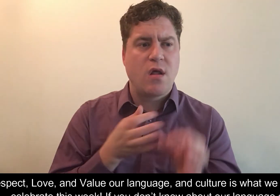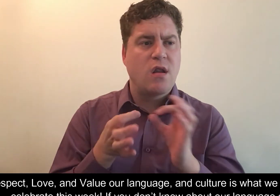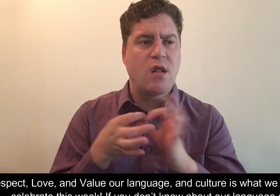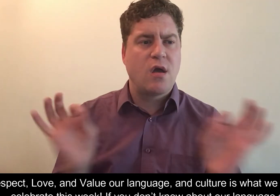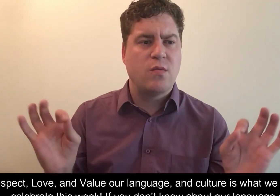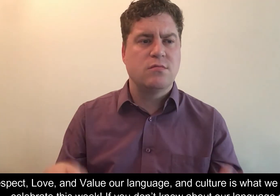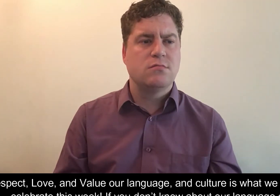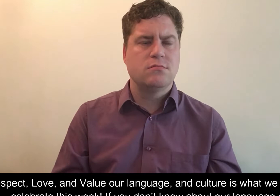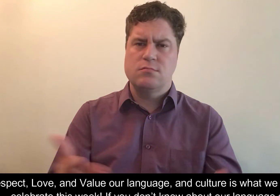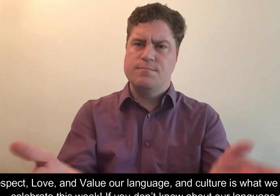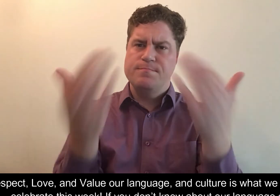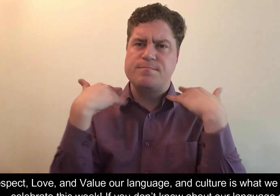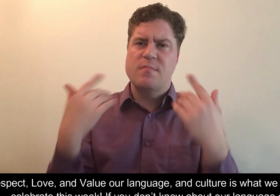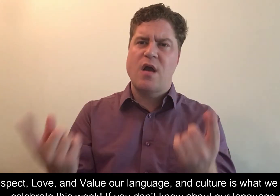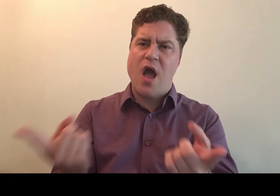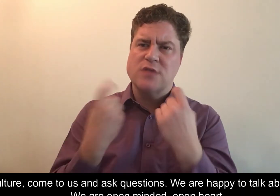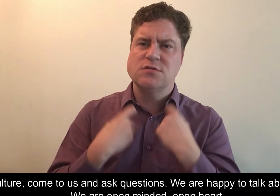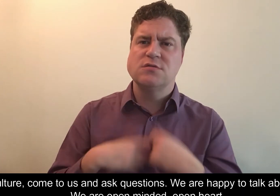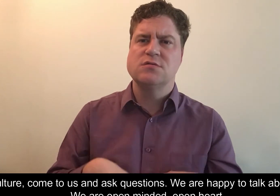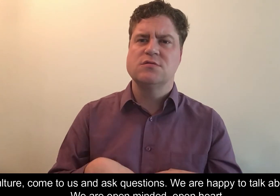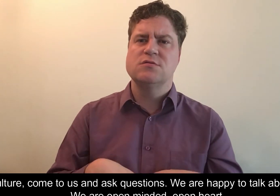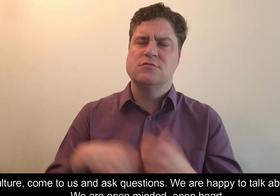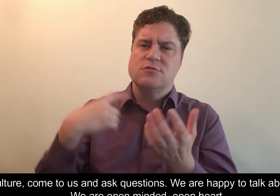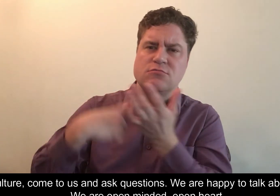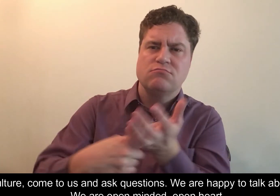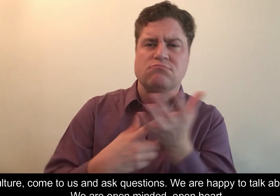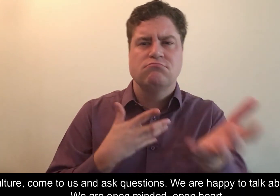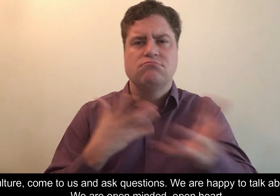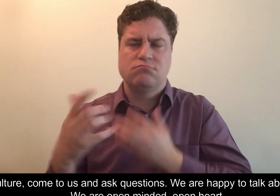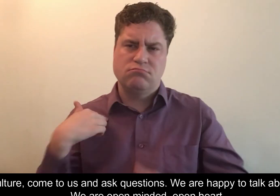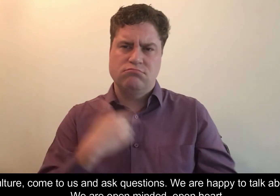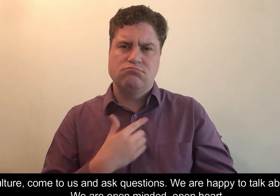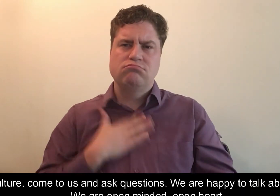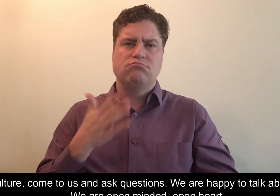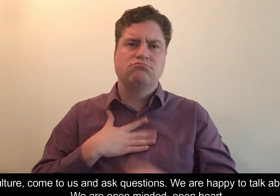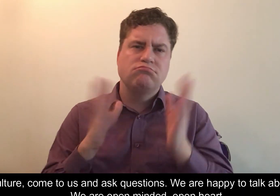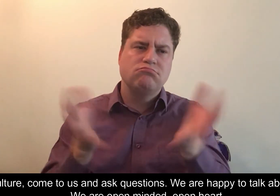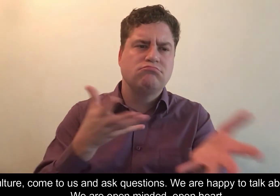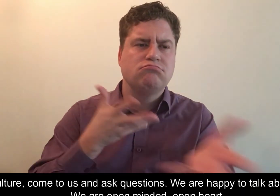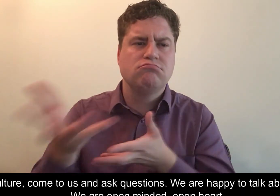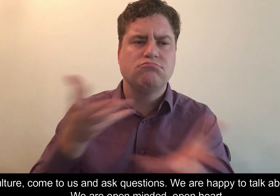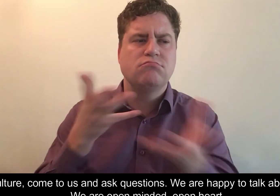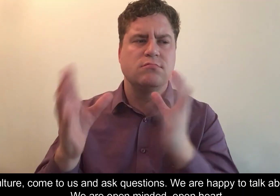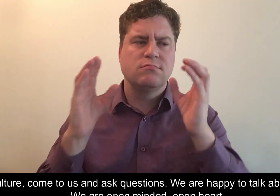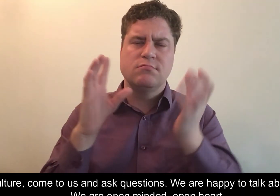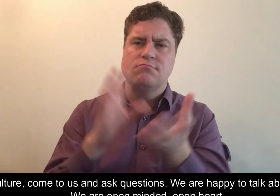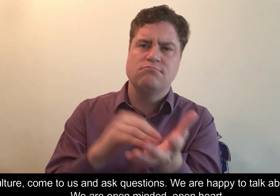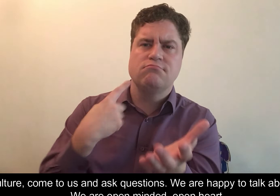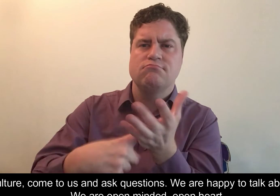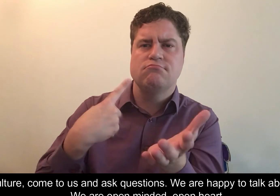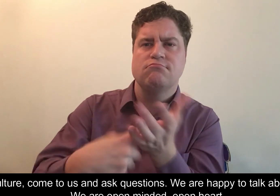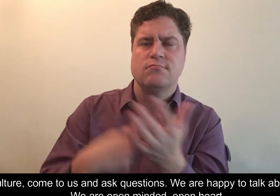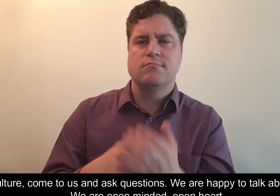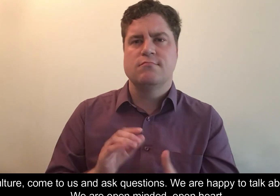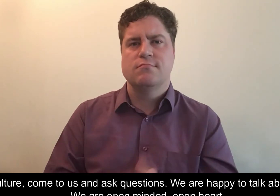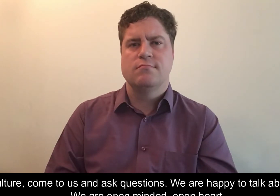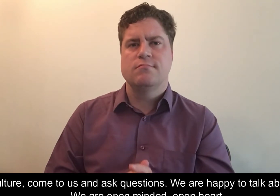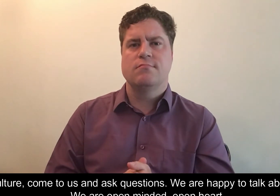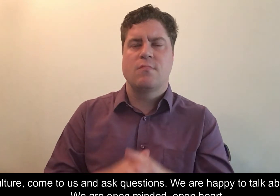week. If you don't know our language, ask us. Talk to us. We would be happy to help